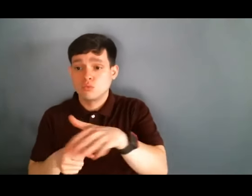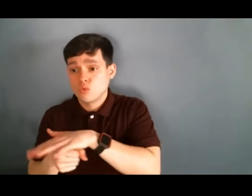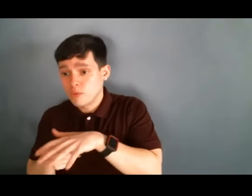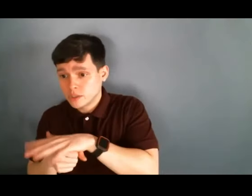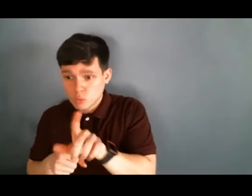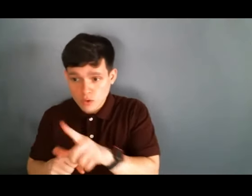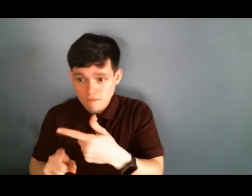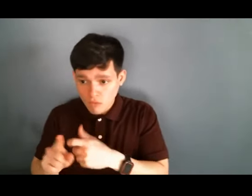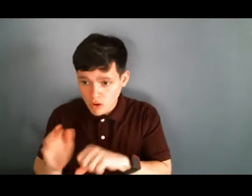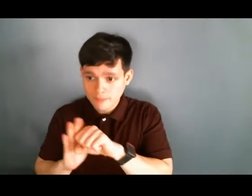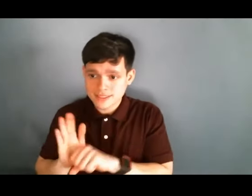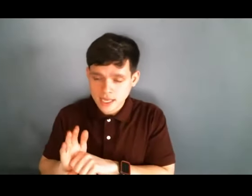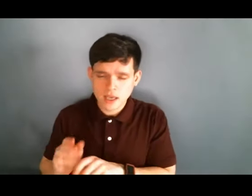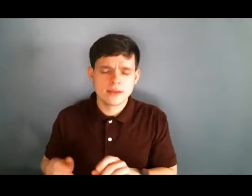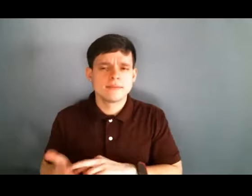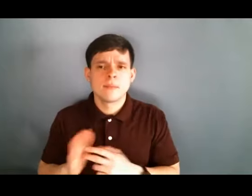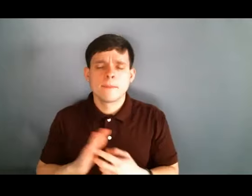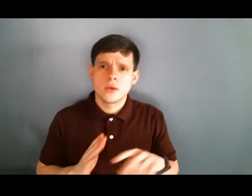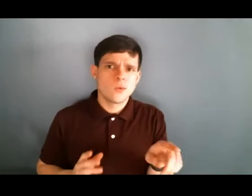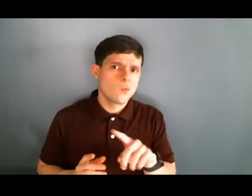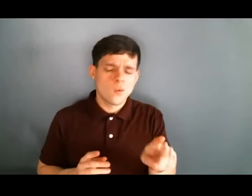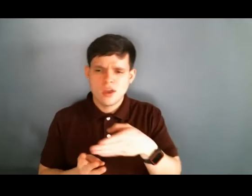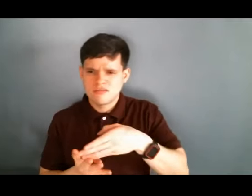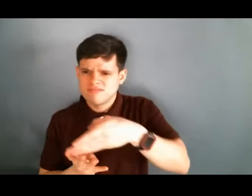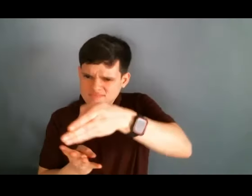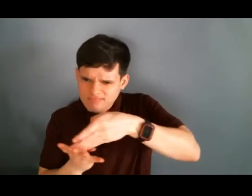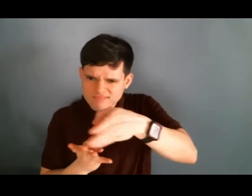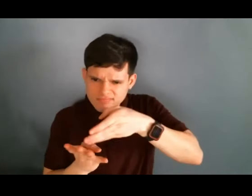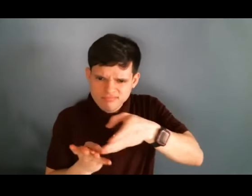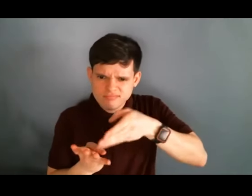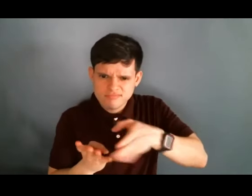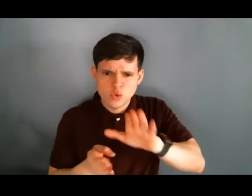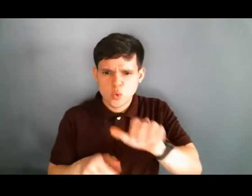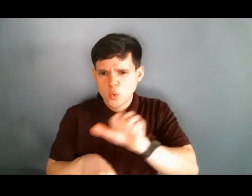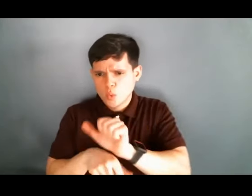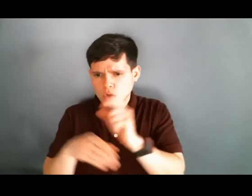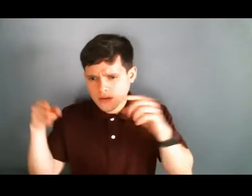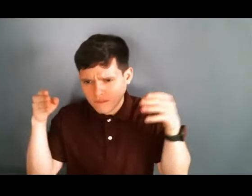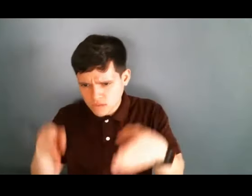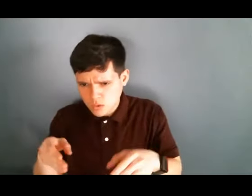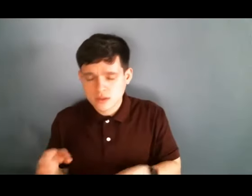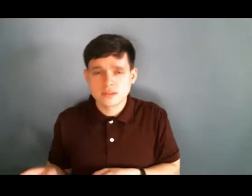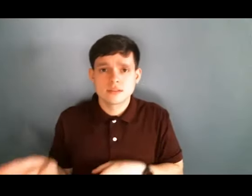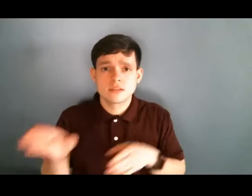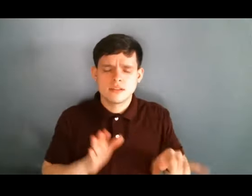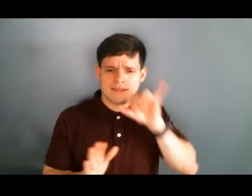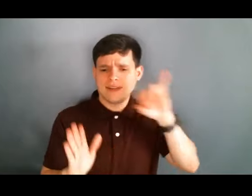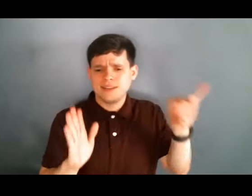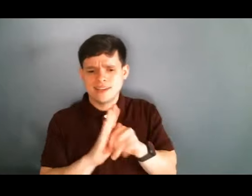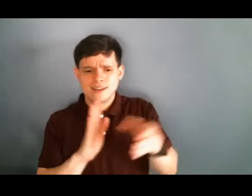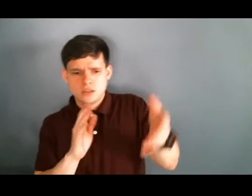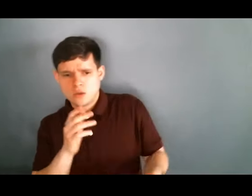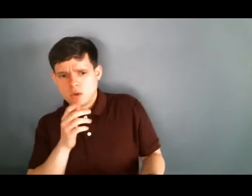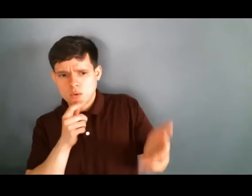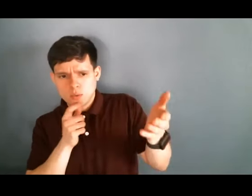from. This is true in terms of the kinds of disciplines and work that we're seeing. It's true in terms of the identity of the artist. And it's also